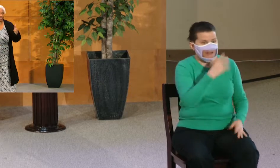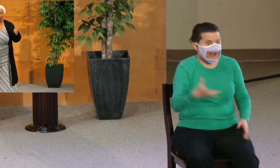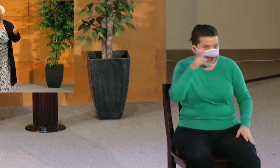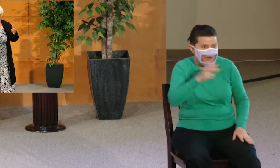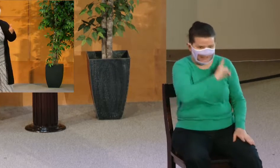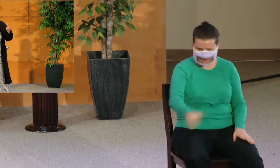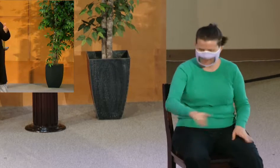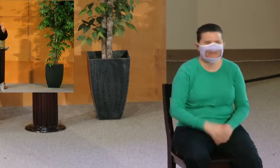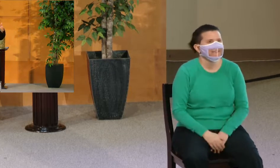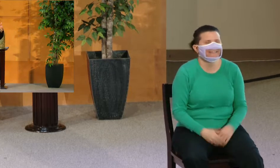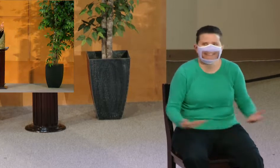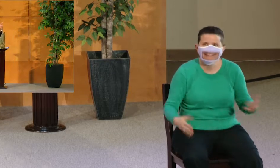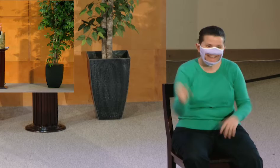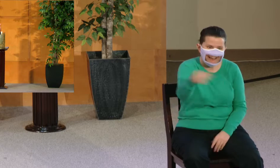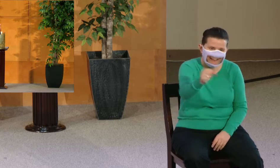else?